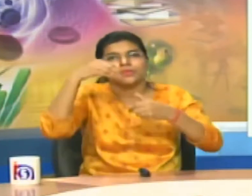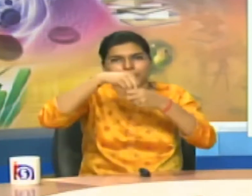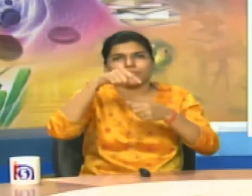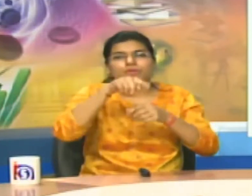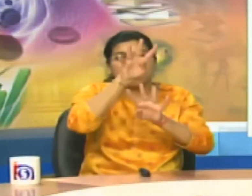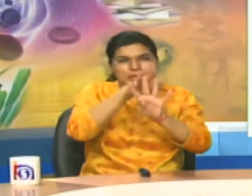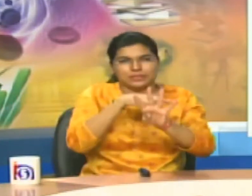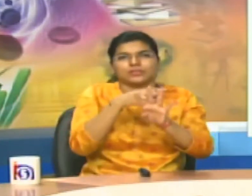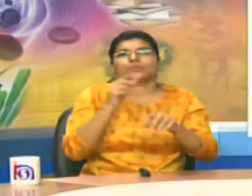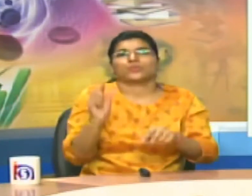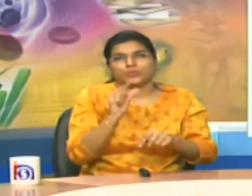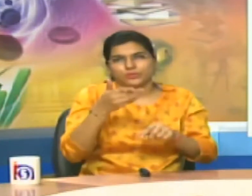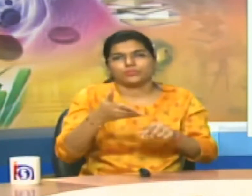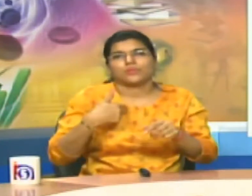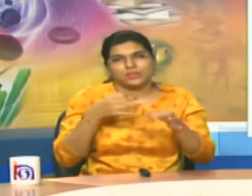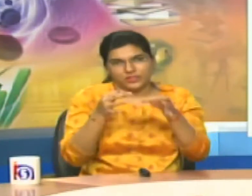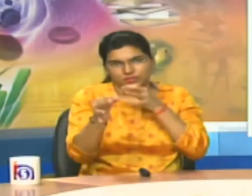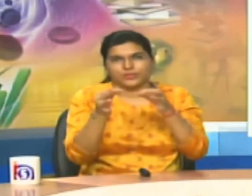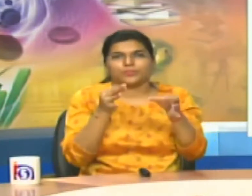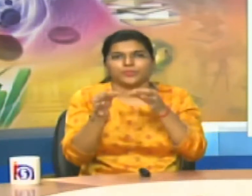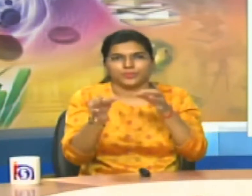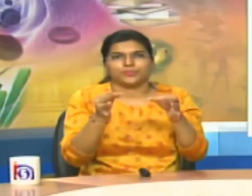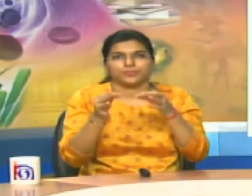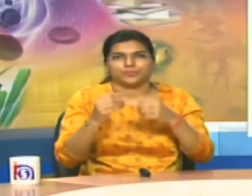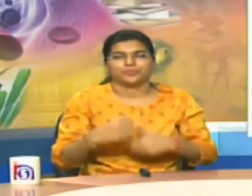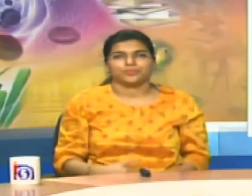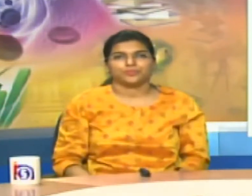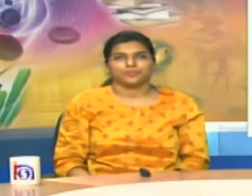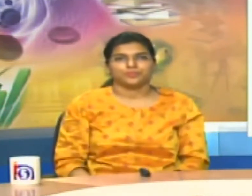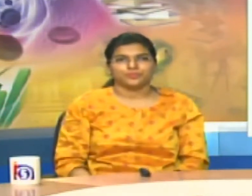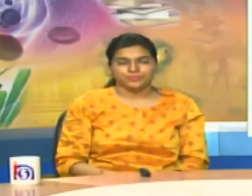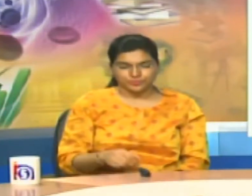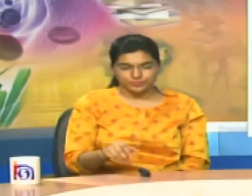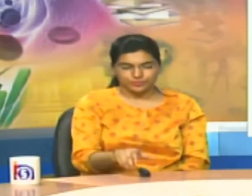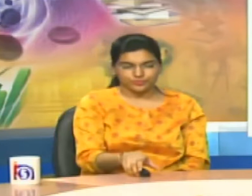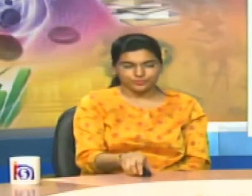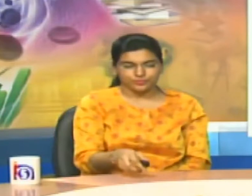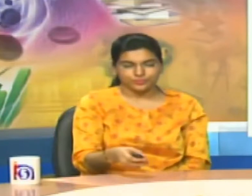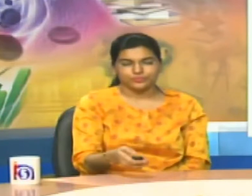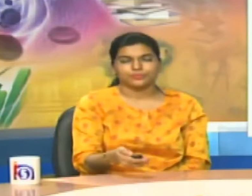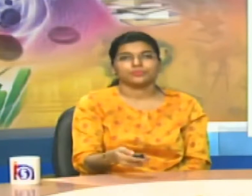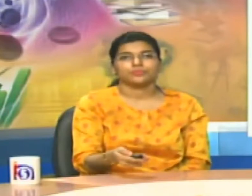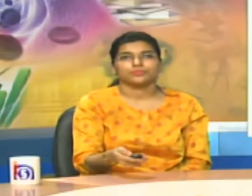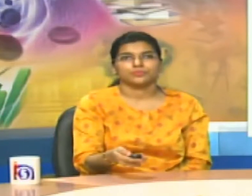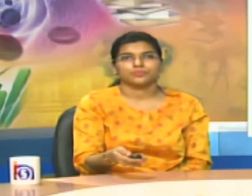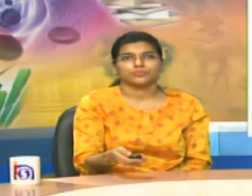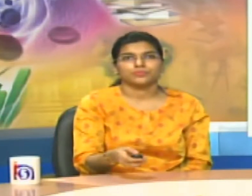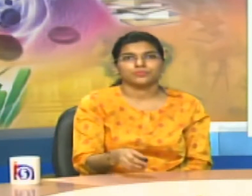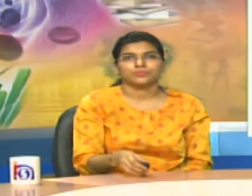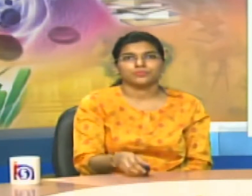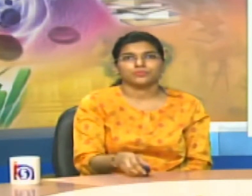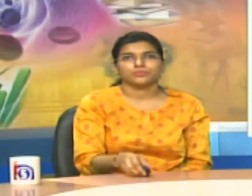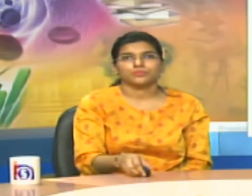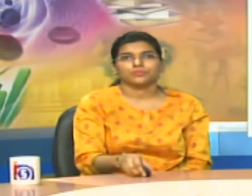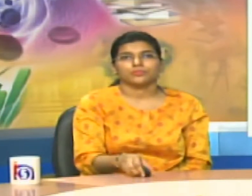change them and you put your data in this. I will explain that now further.